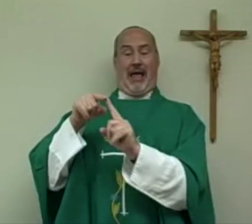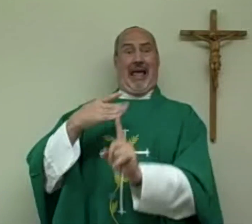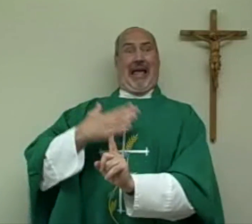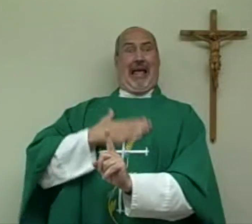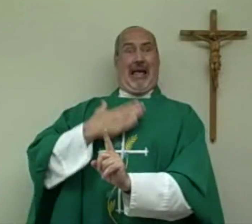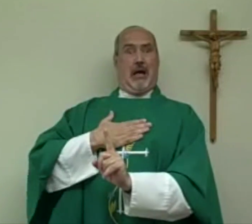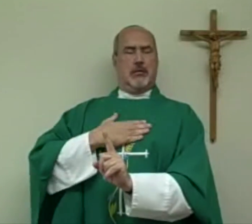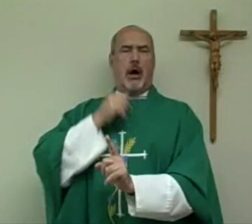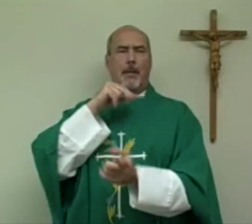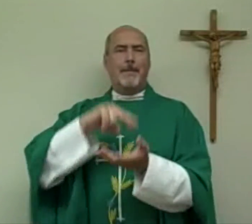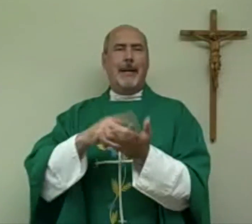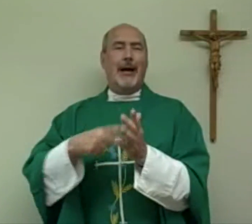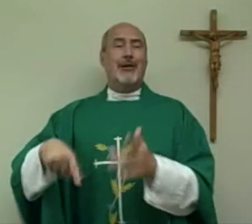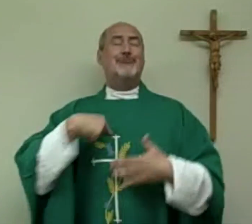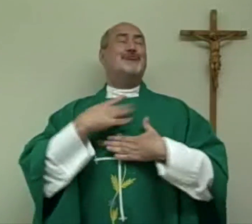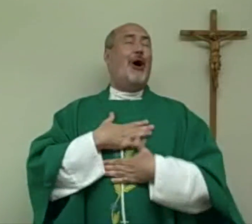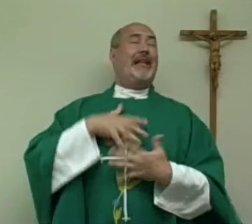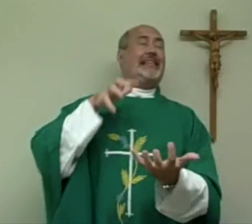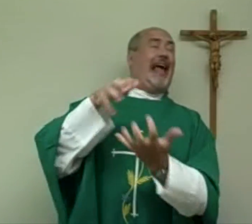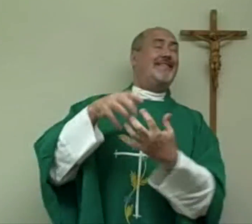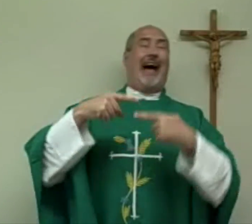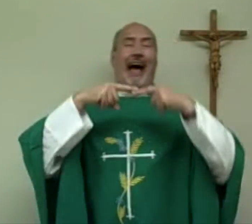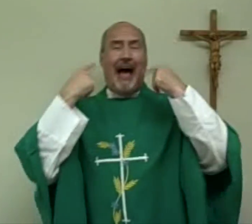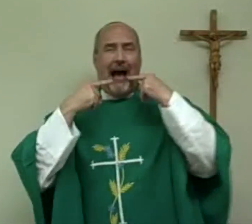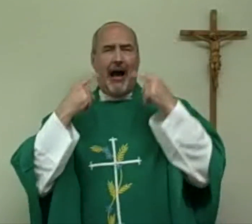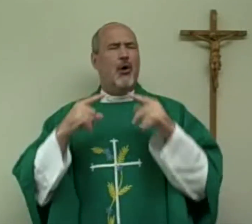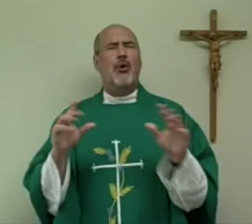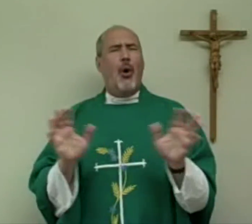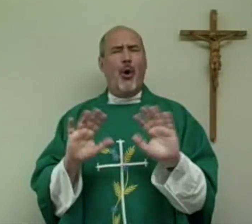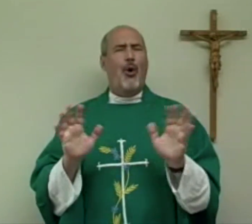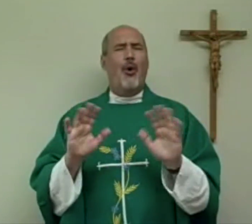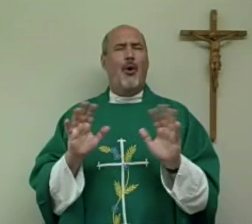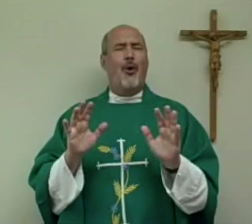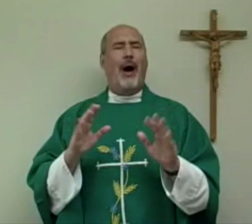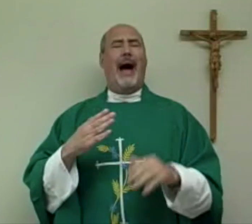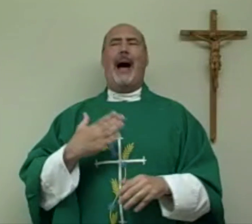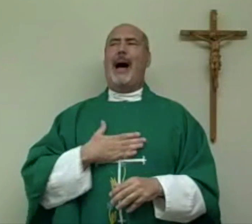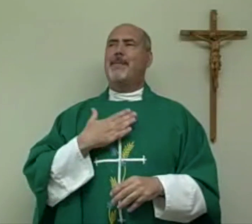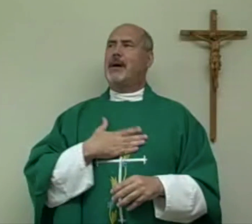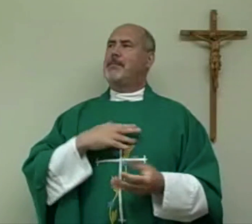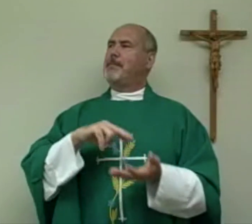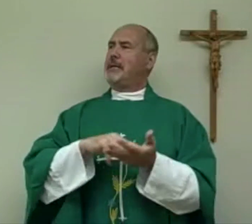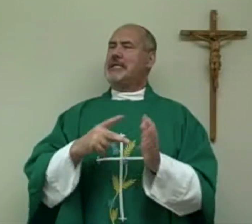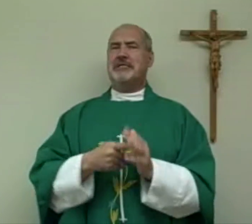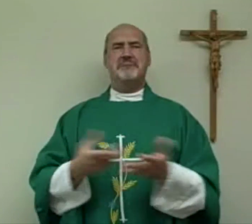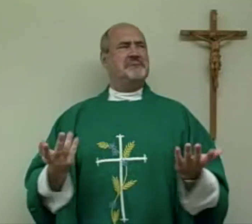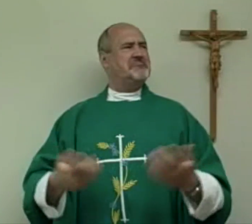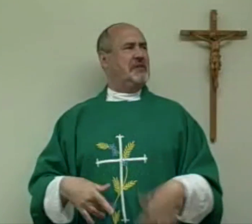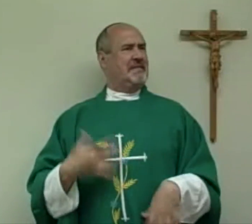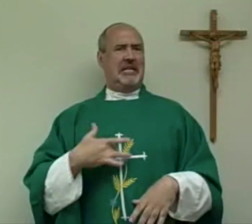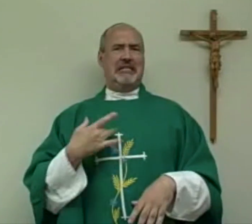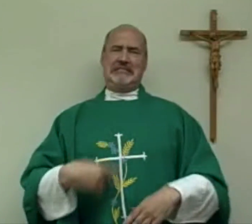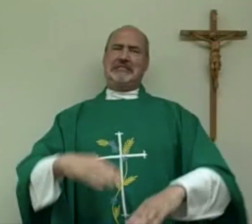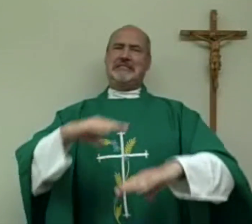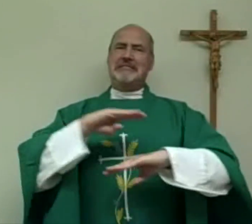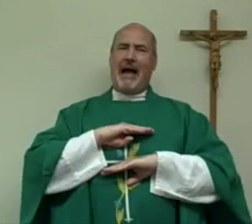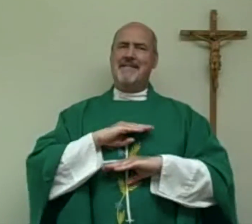and happy life. Now, happy doesn't mean laughing and having a good time all the time. Happy